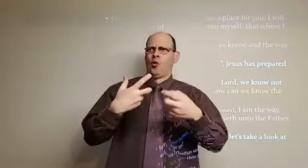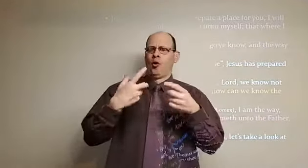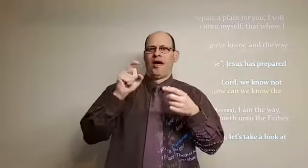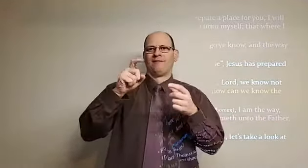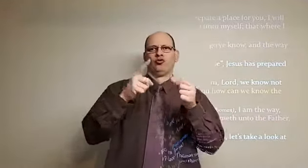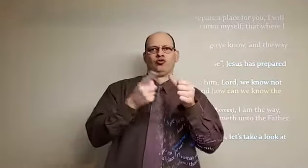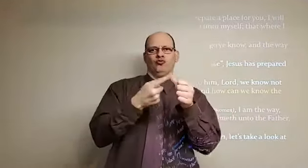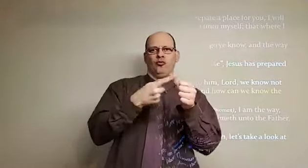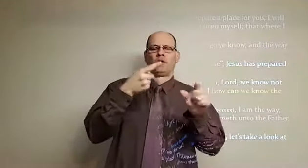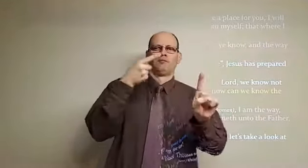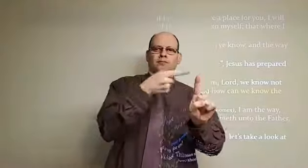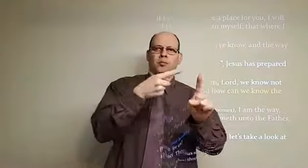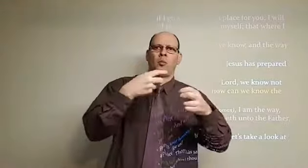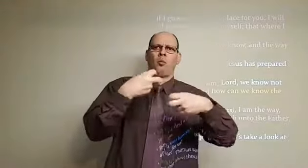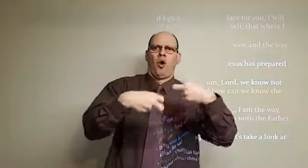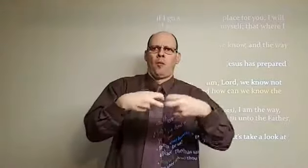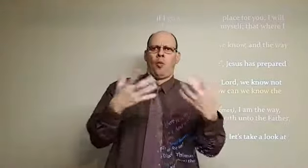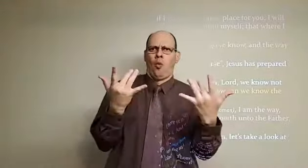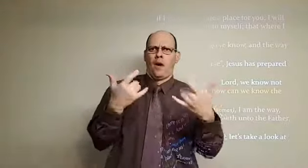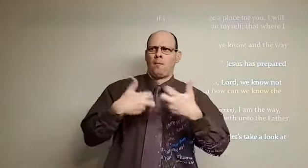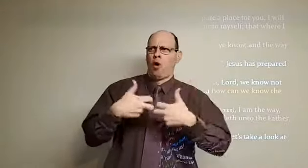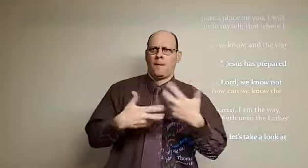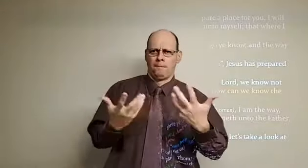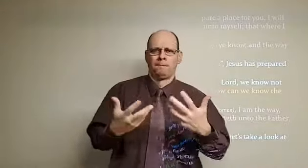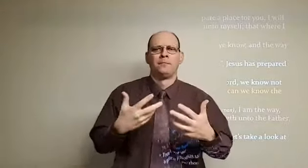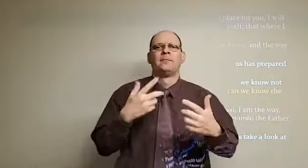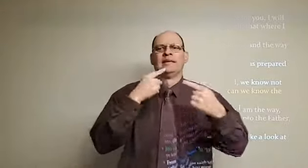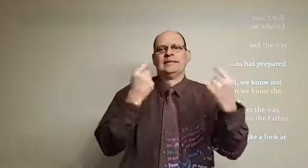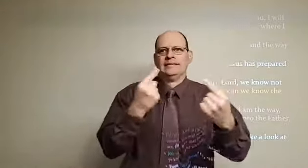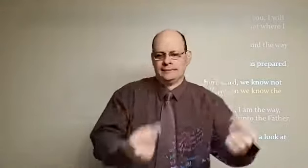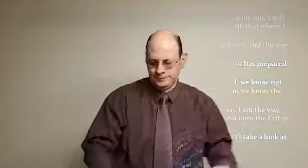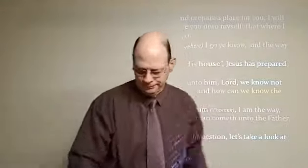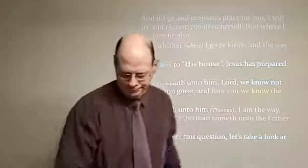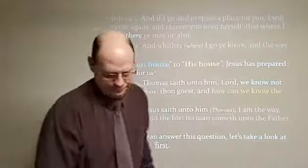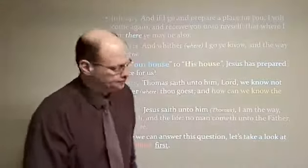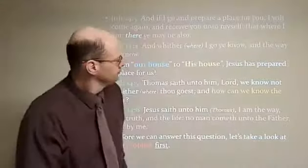you know we had talked about the first there was a problem amongst earth and it was sin